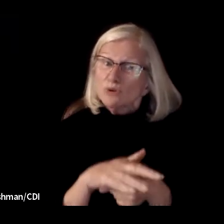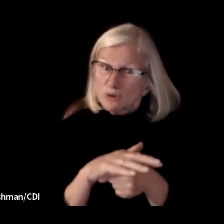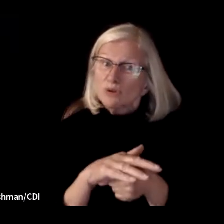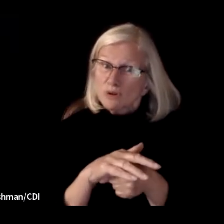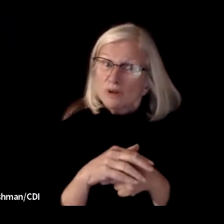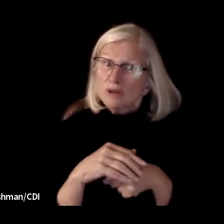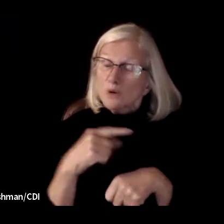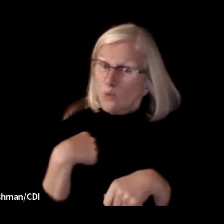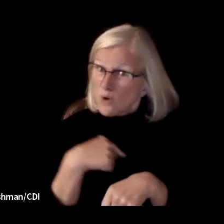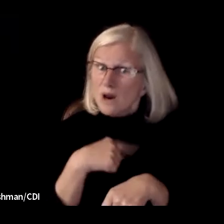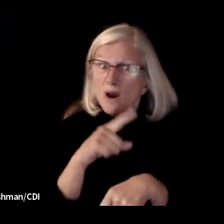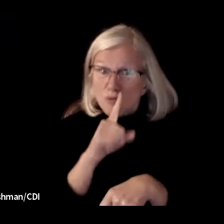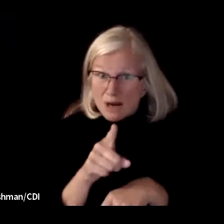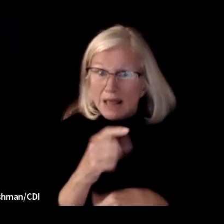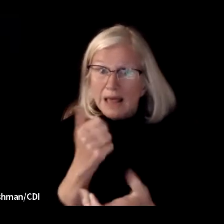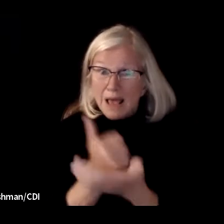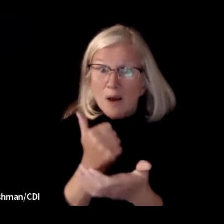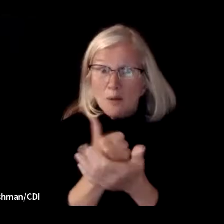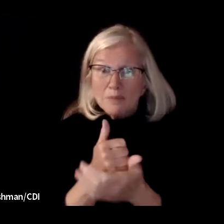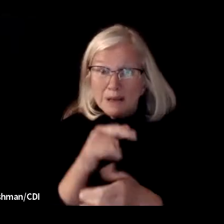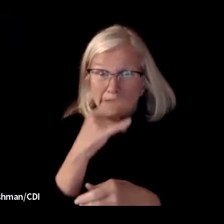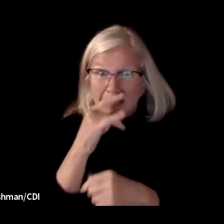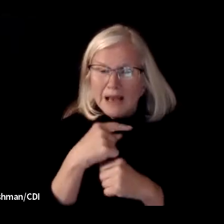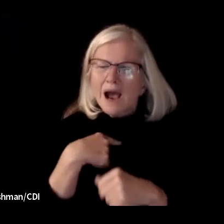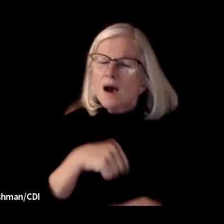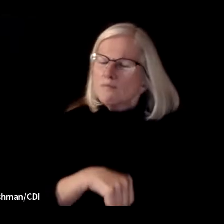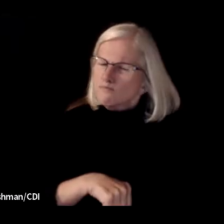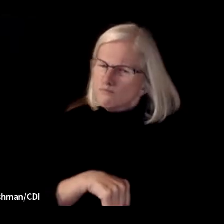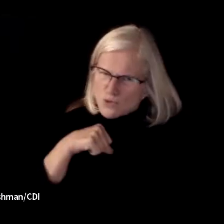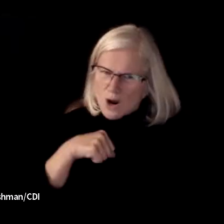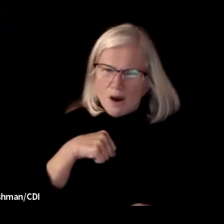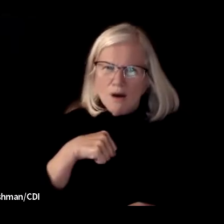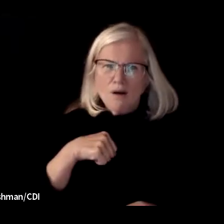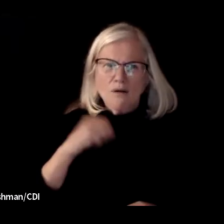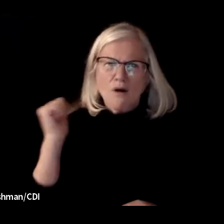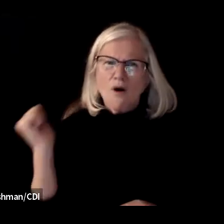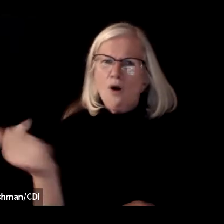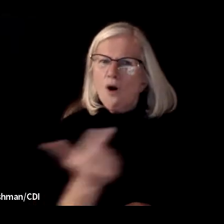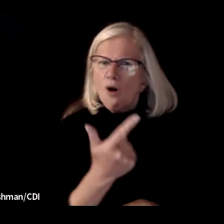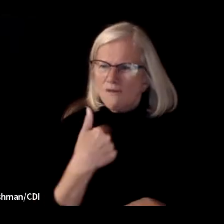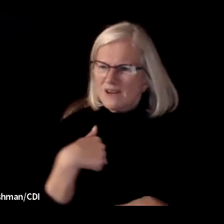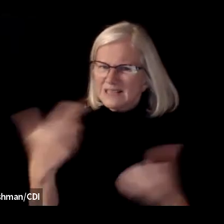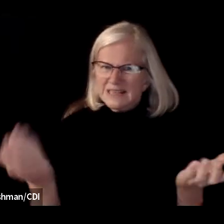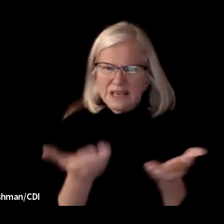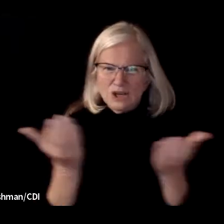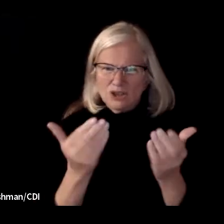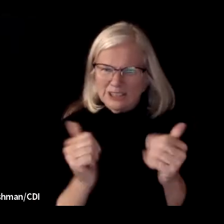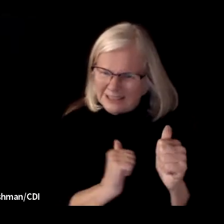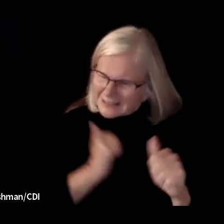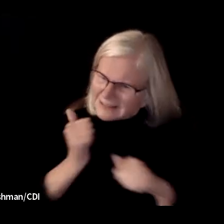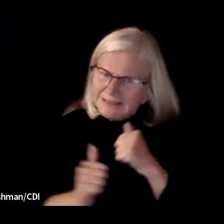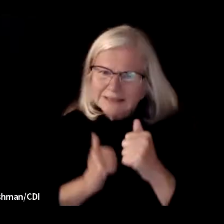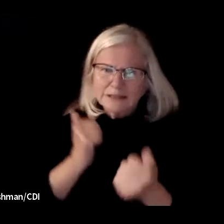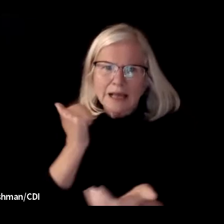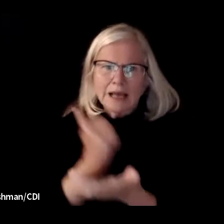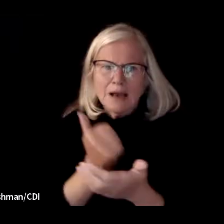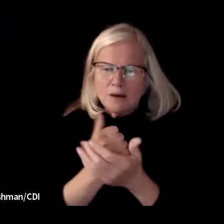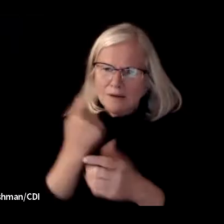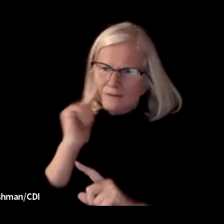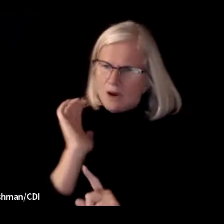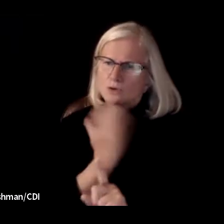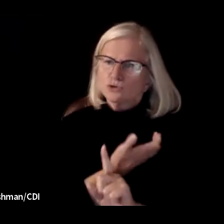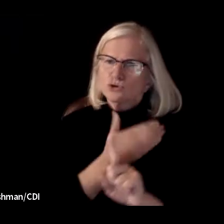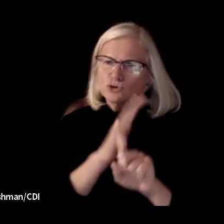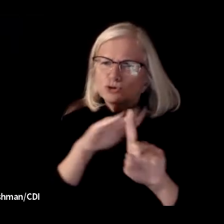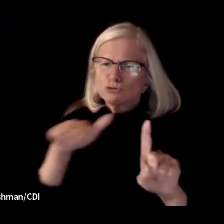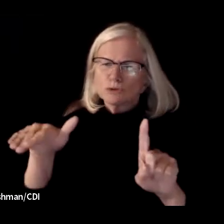I have to say, I could not be prouder of the way that everyone here has stepped up on behalf of kids. But it comes at a cost.